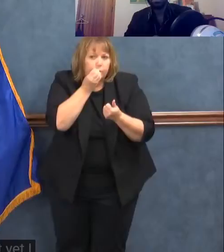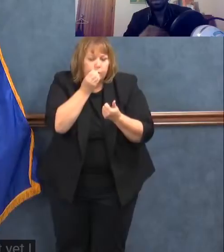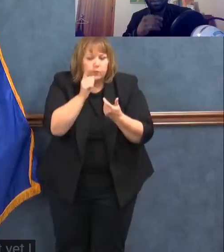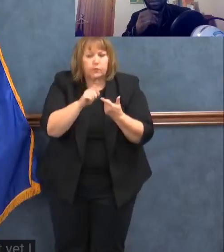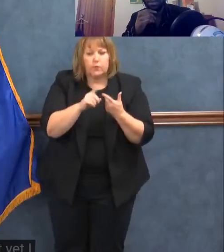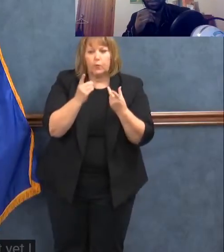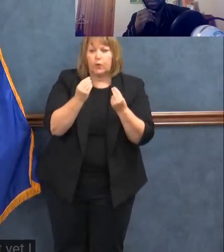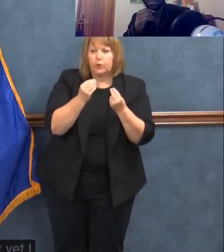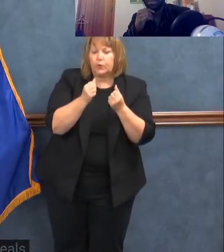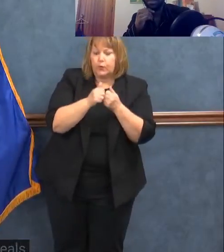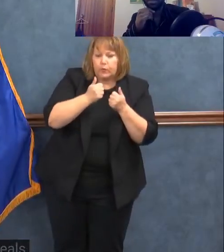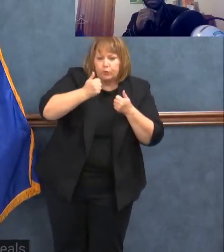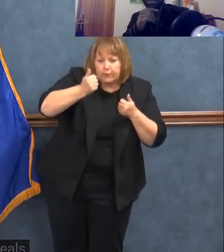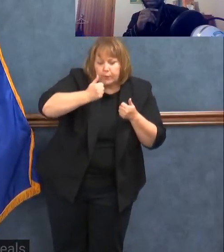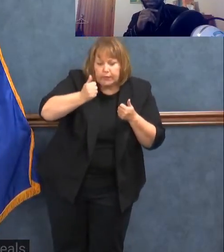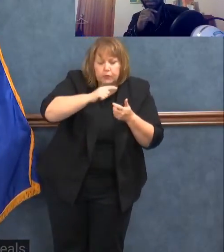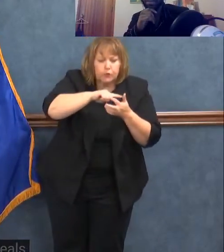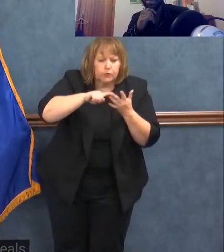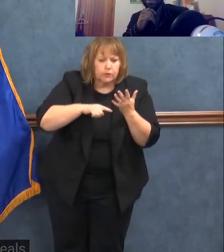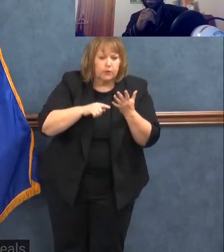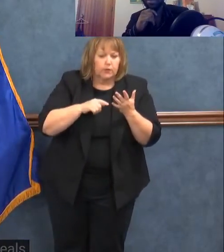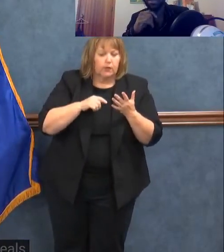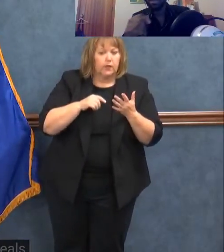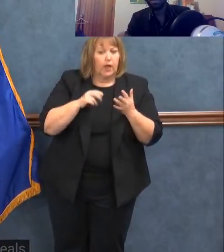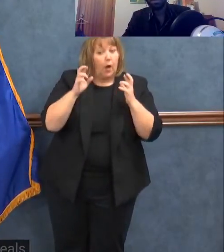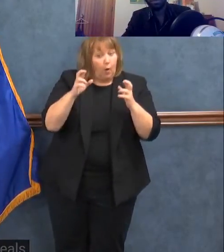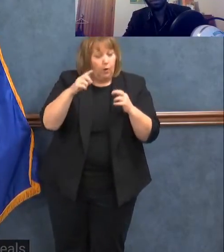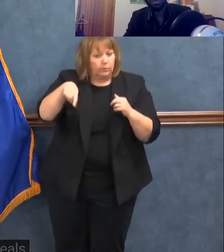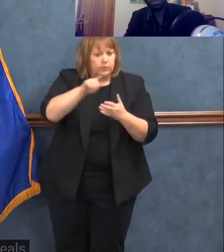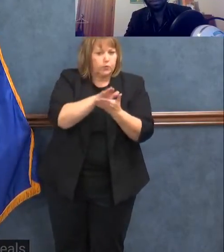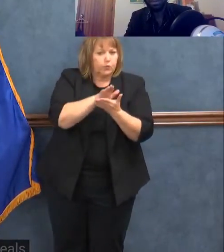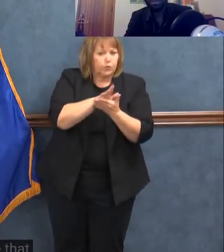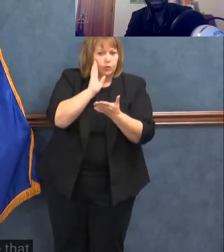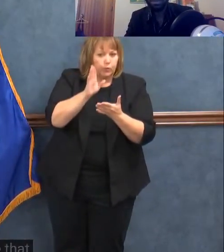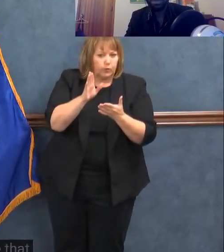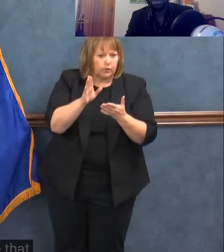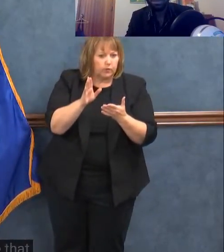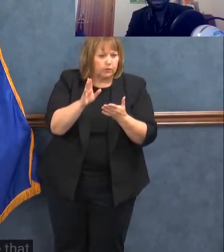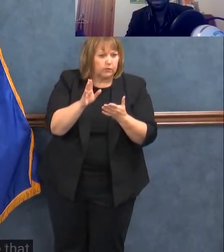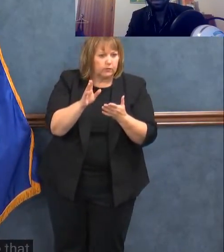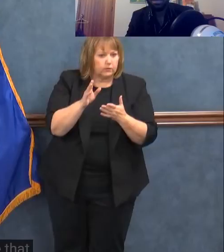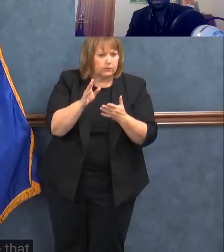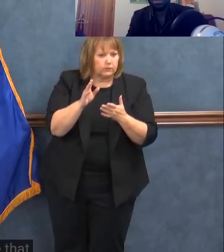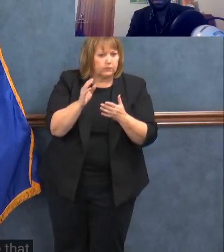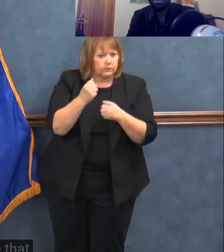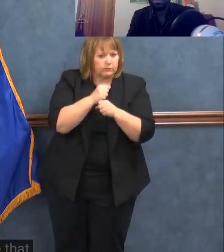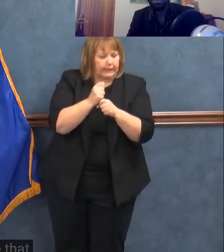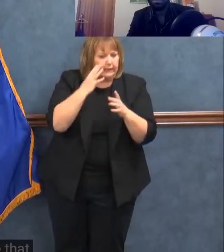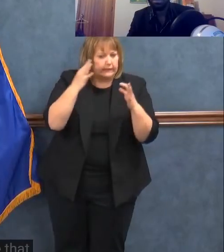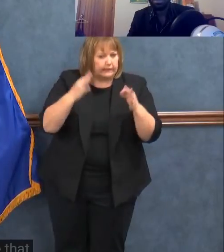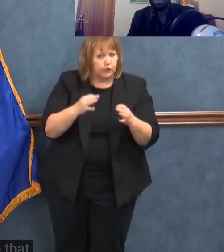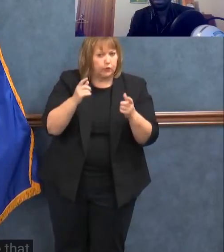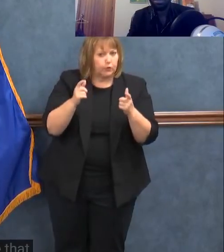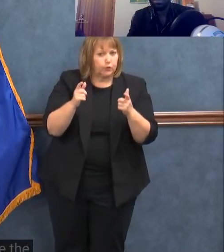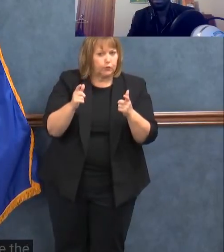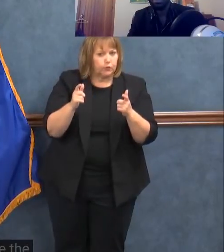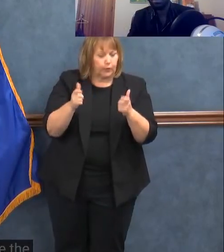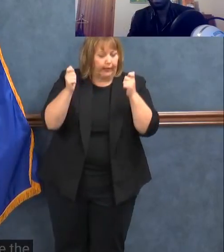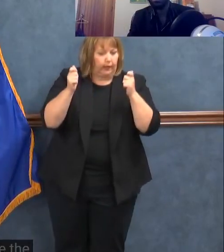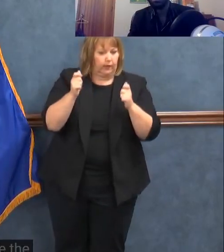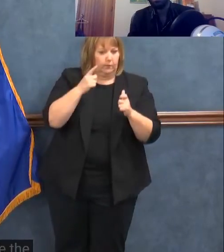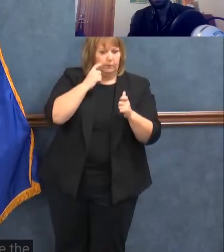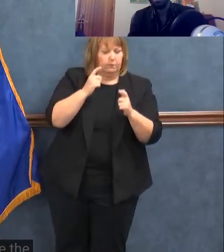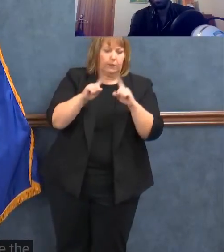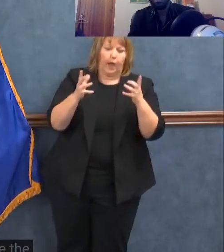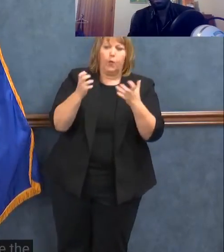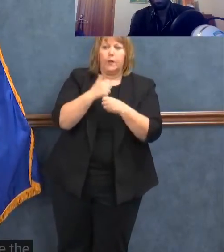that the schools get to that quickly to give the parents some certainty, but I want to make sure that the students are in a